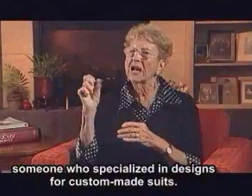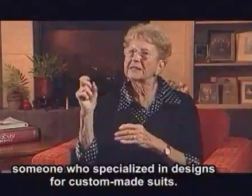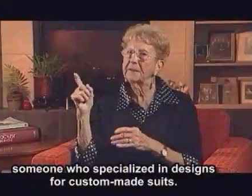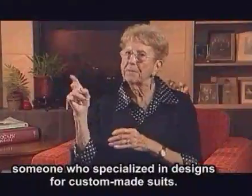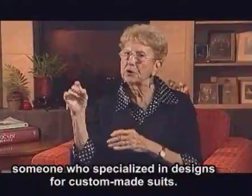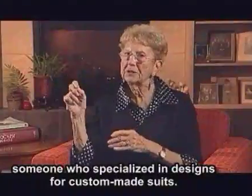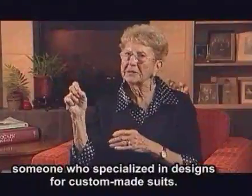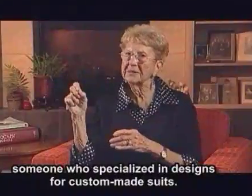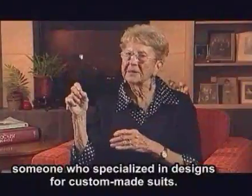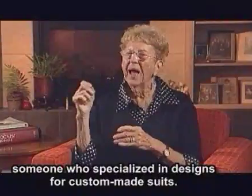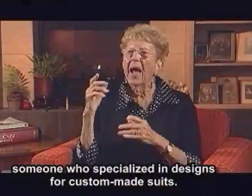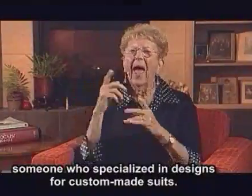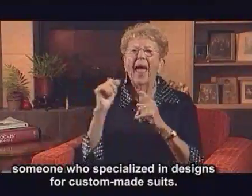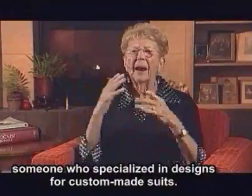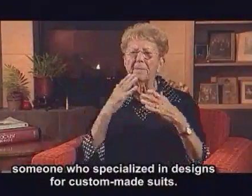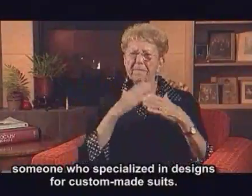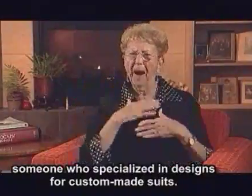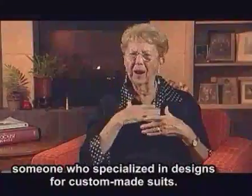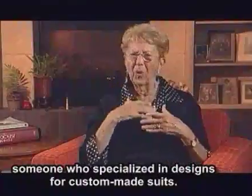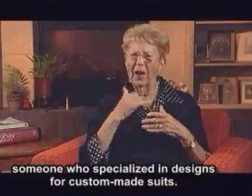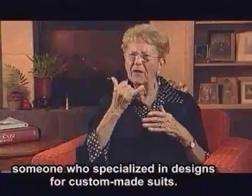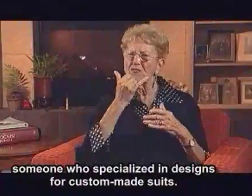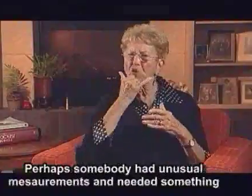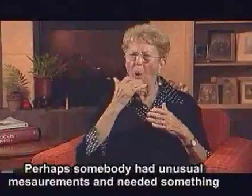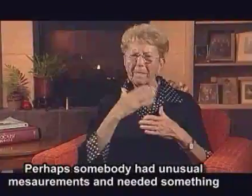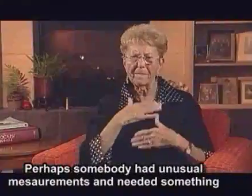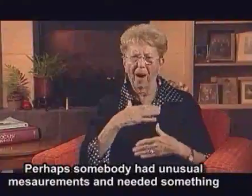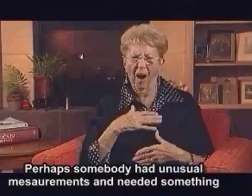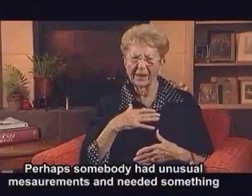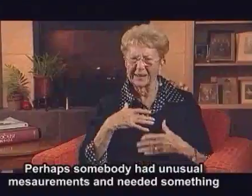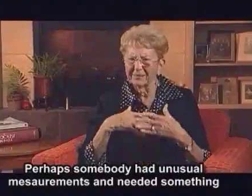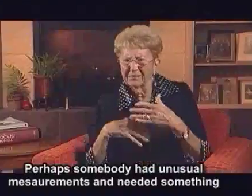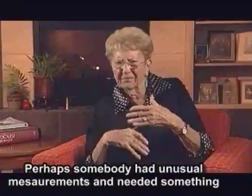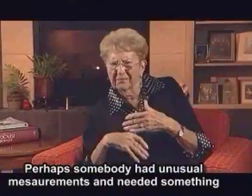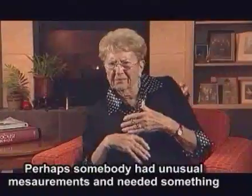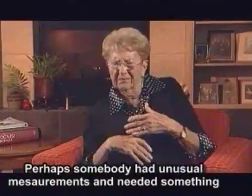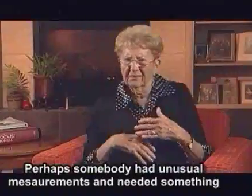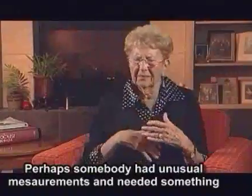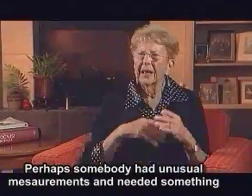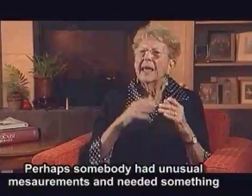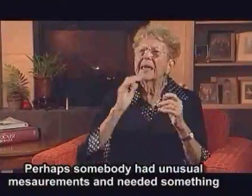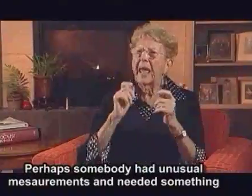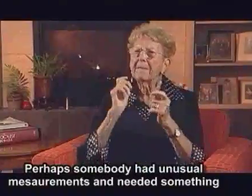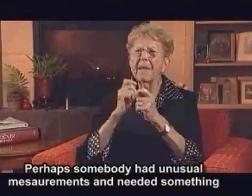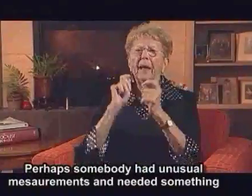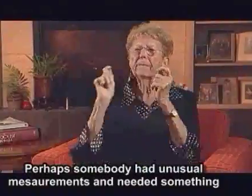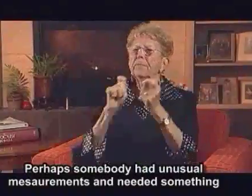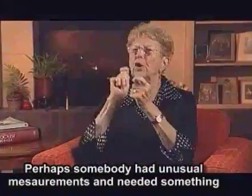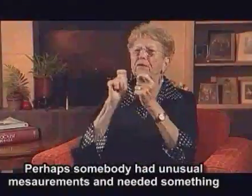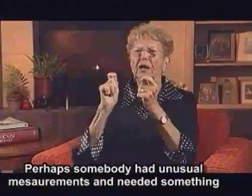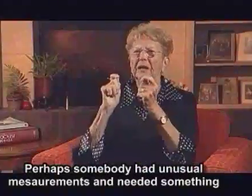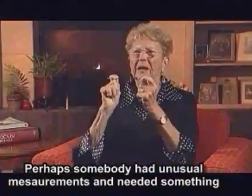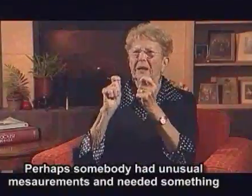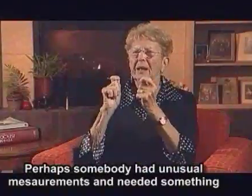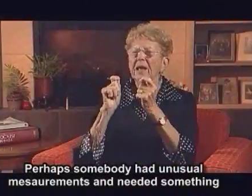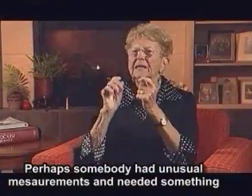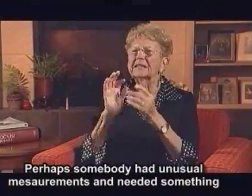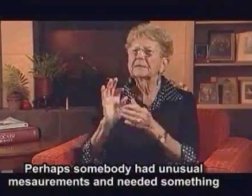designs for custom-made suits. Perhaps somebody had unusual measurements and needed